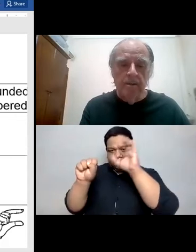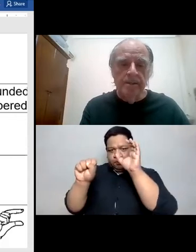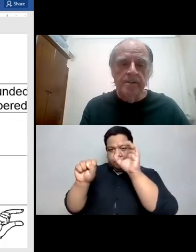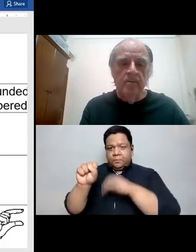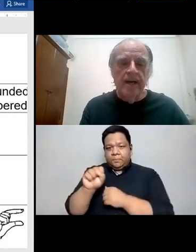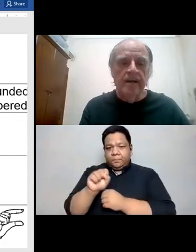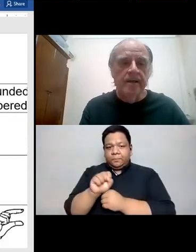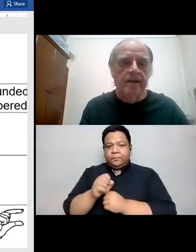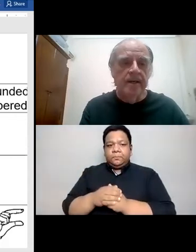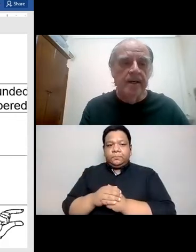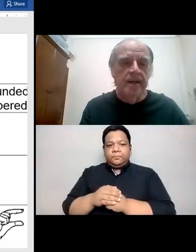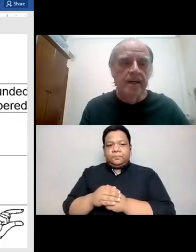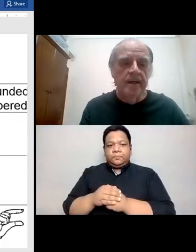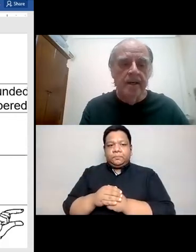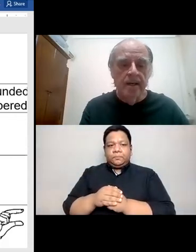So let's go back.